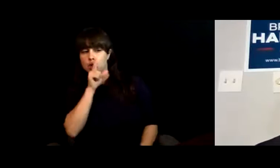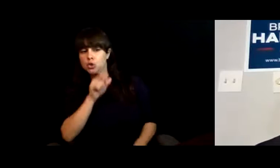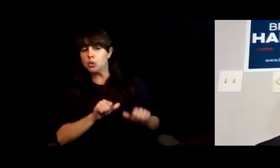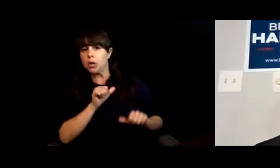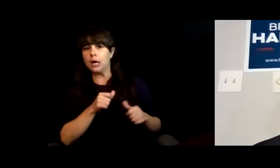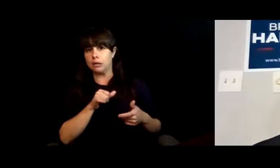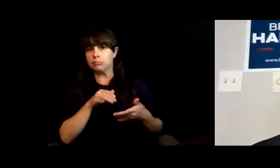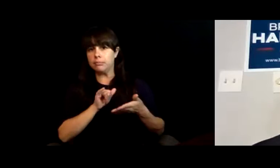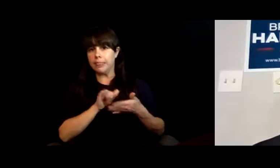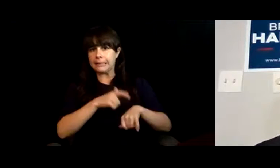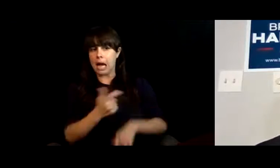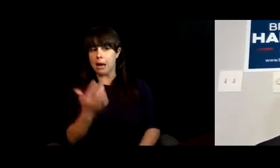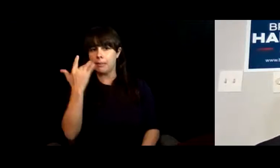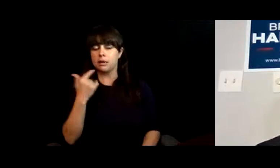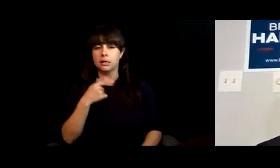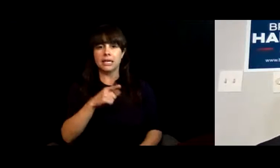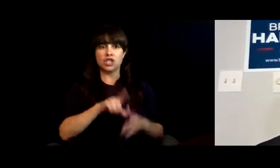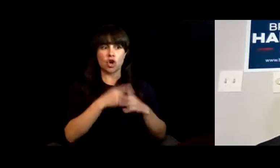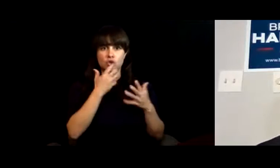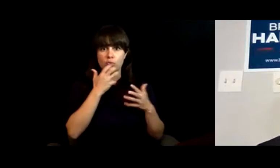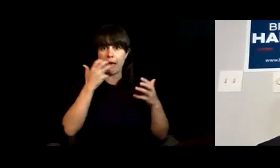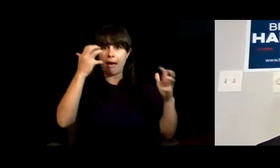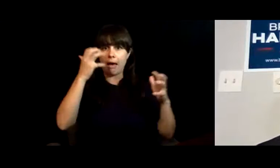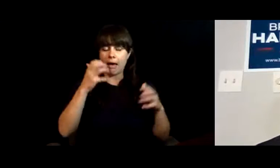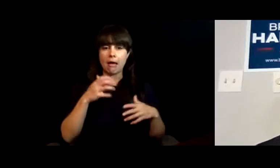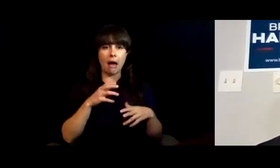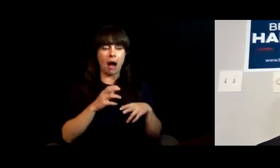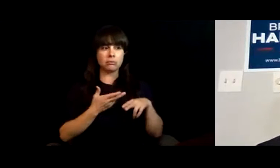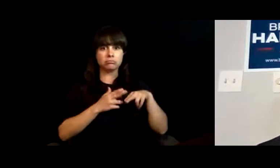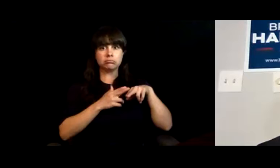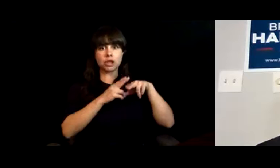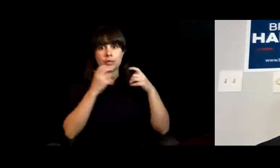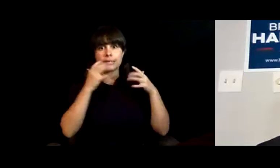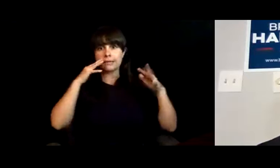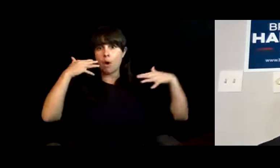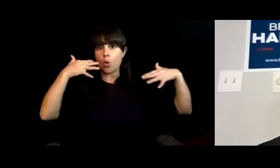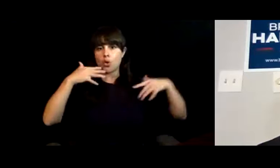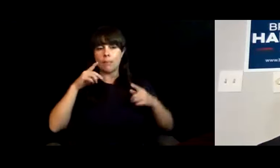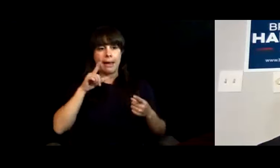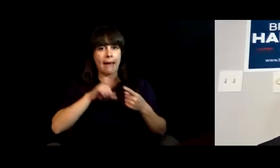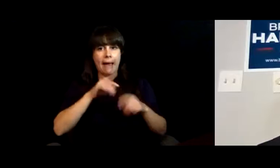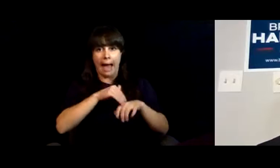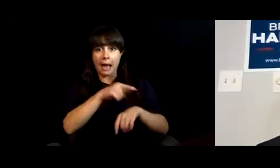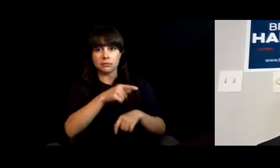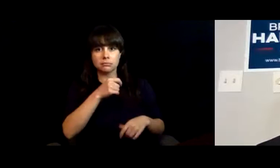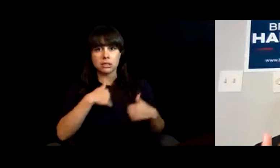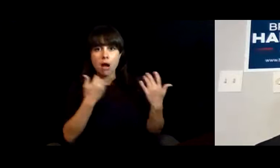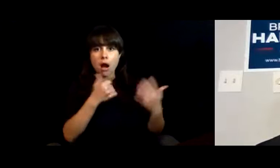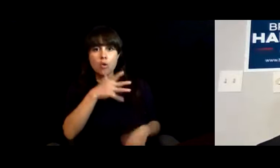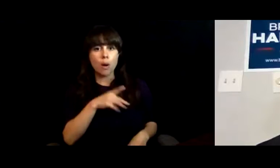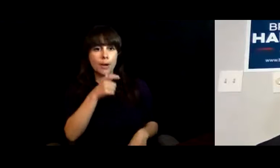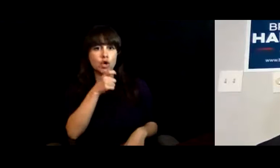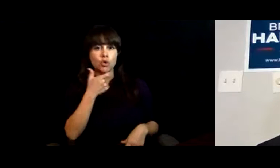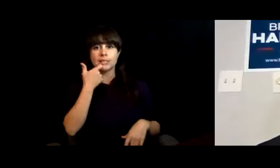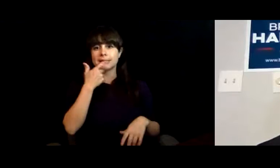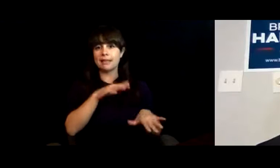raises his voice. He starts elevating his voice towards this young lady who was just coming off of the metro as she's trying to